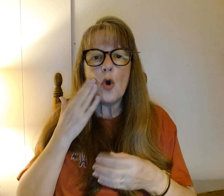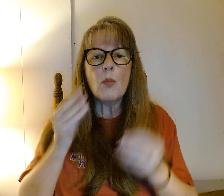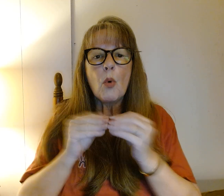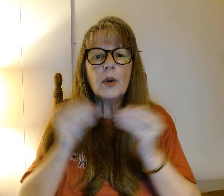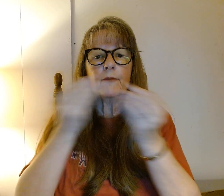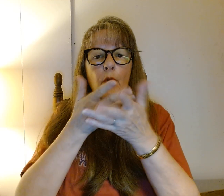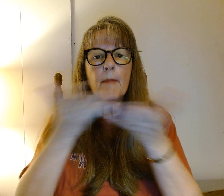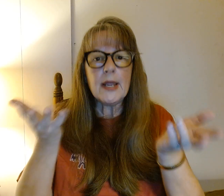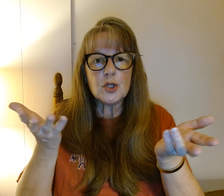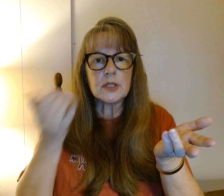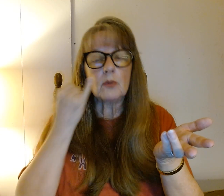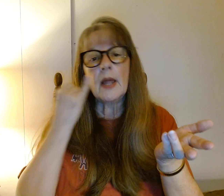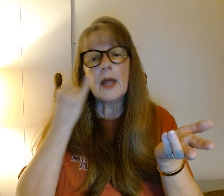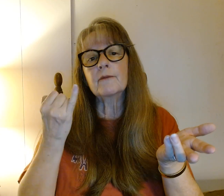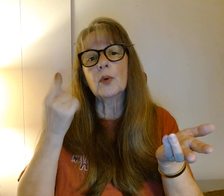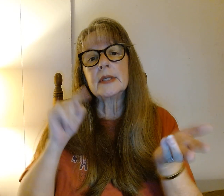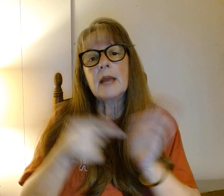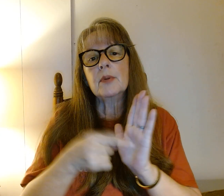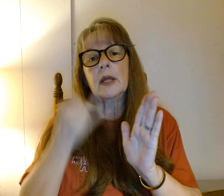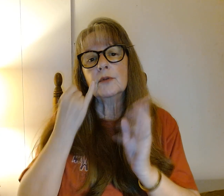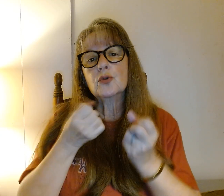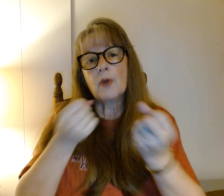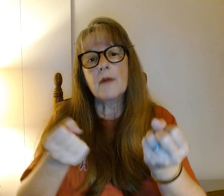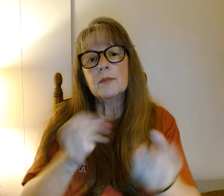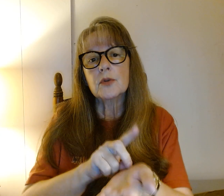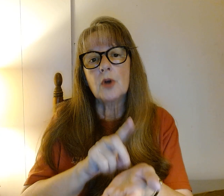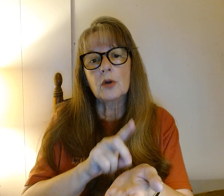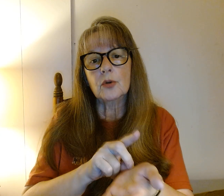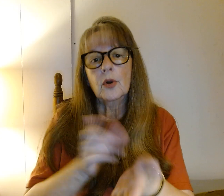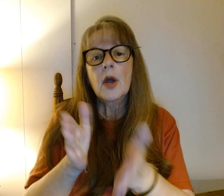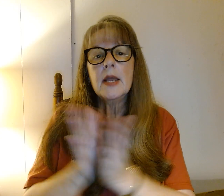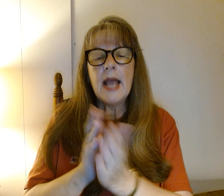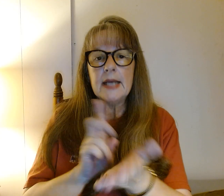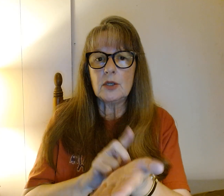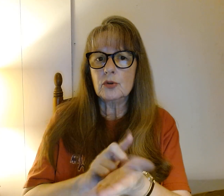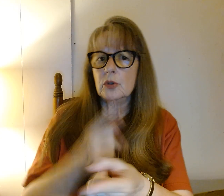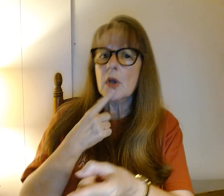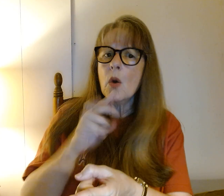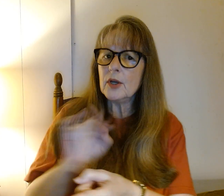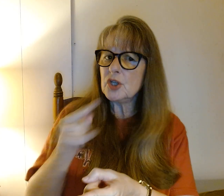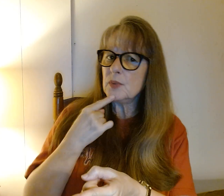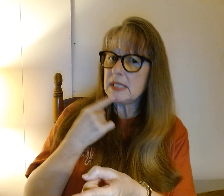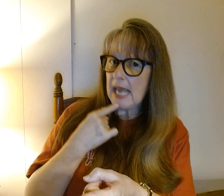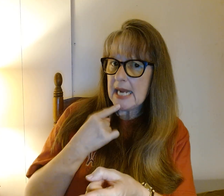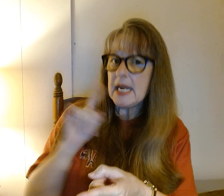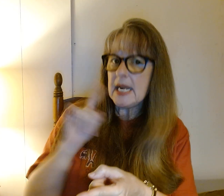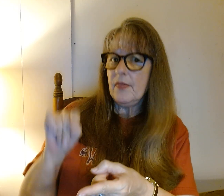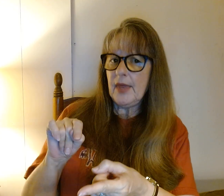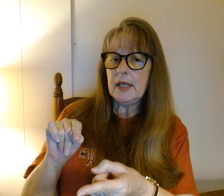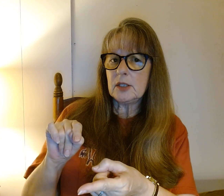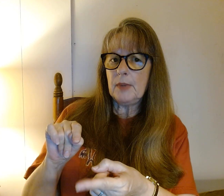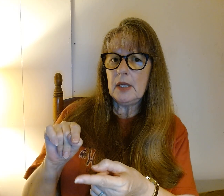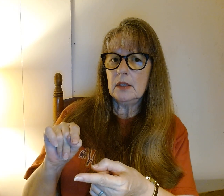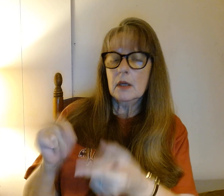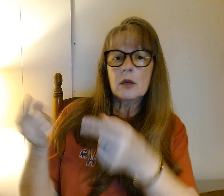more information. So, like for example, like if you drive them to the doctor, you ask the doctor, goes, well, she was saying that it's been